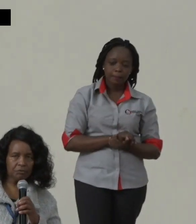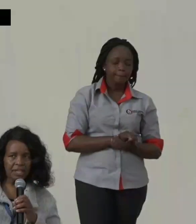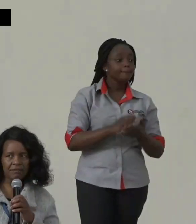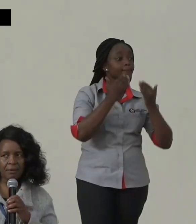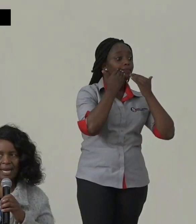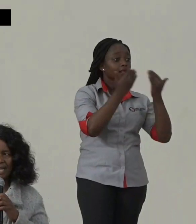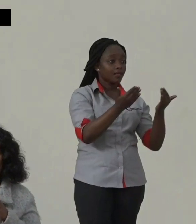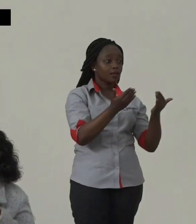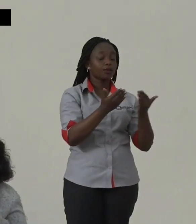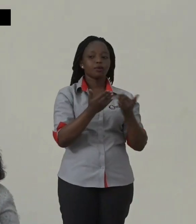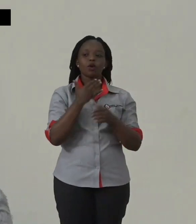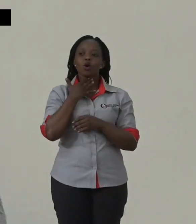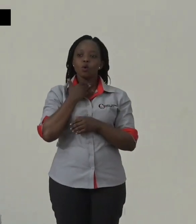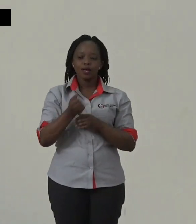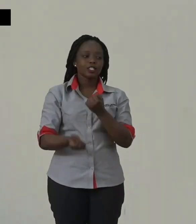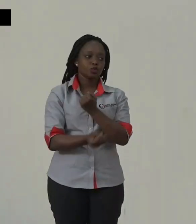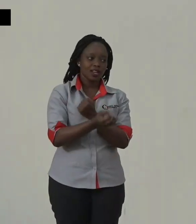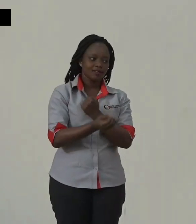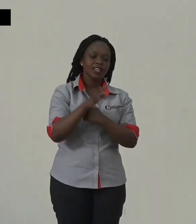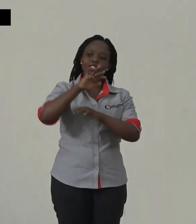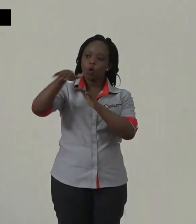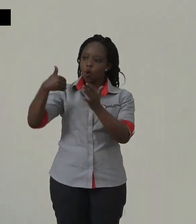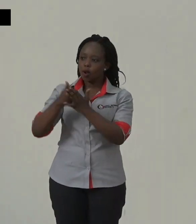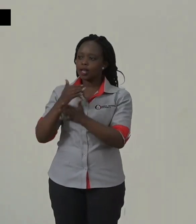Thank you. Thank you very much. I want to advise all of us.